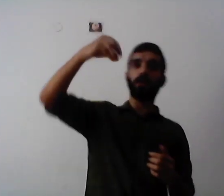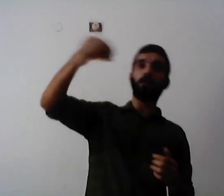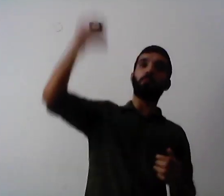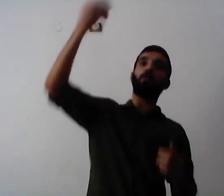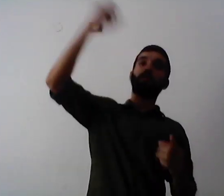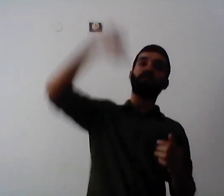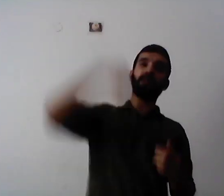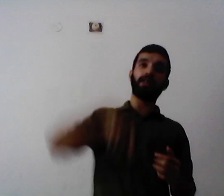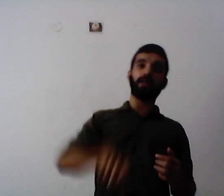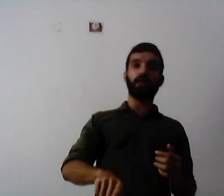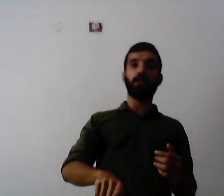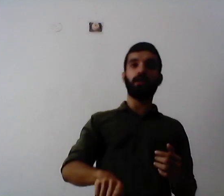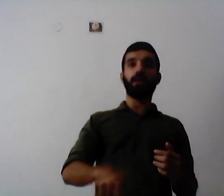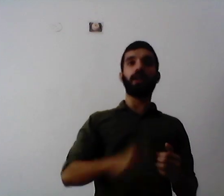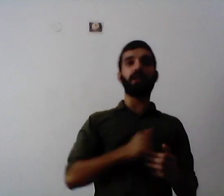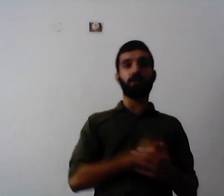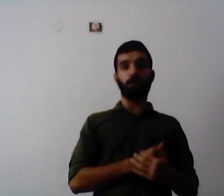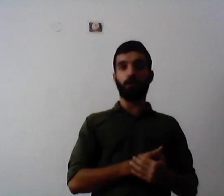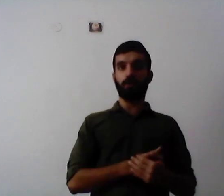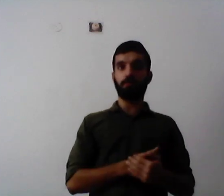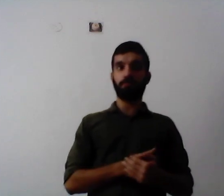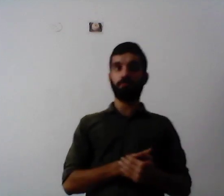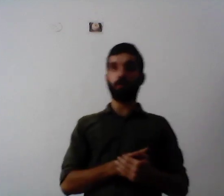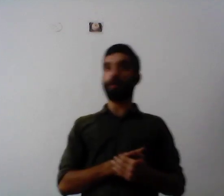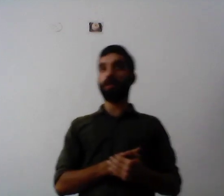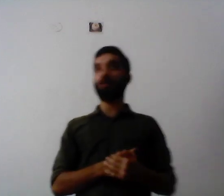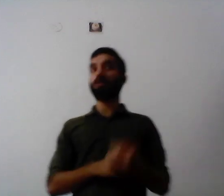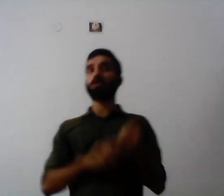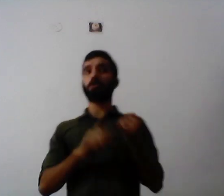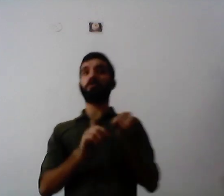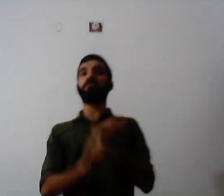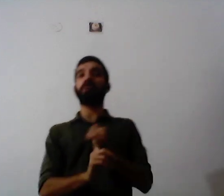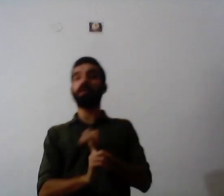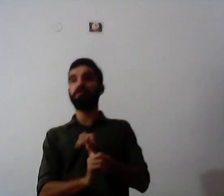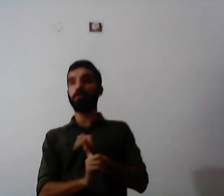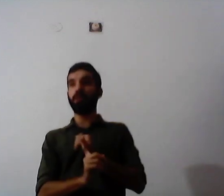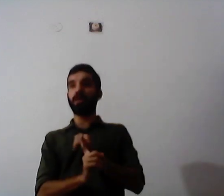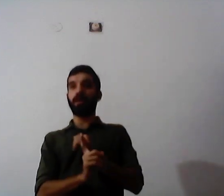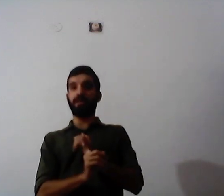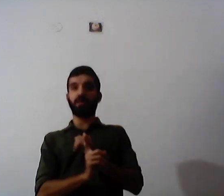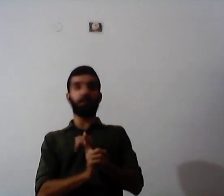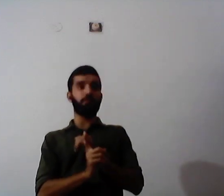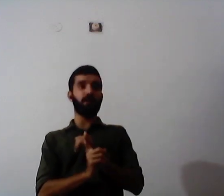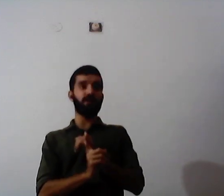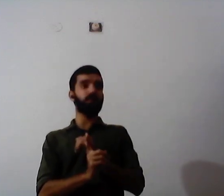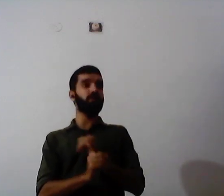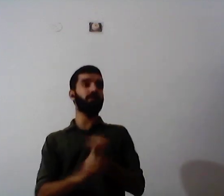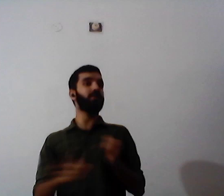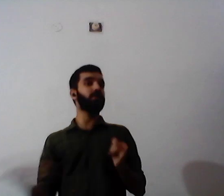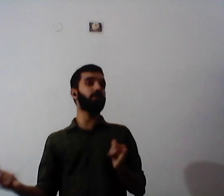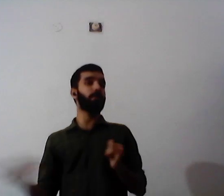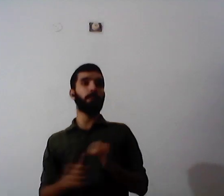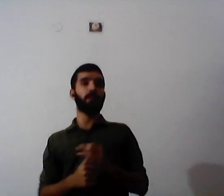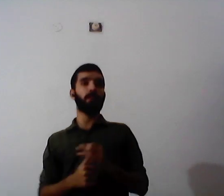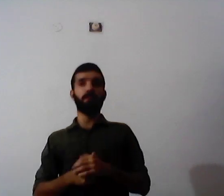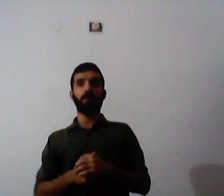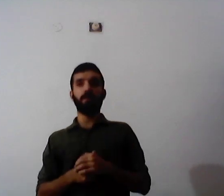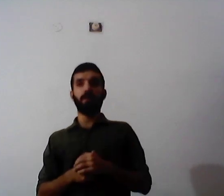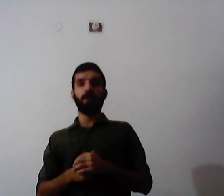more of that gas can get dissolved. Okay, so a very familiar example is this,